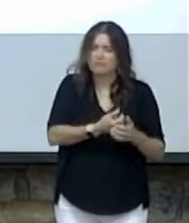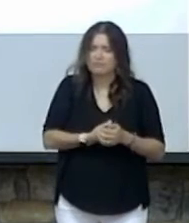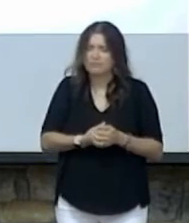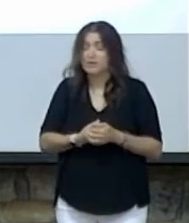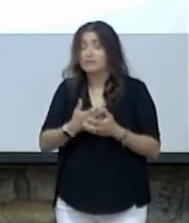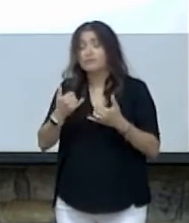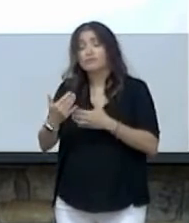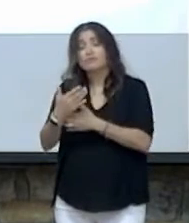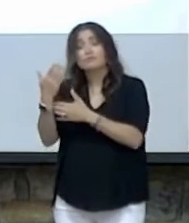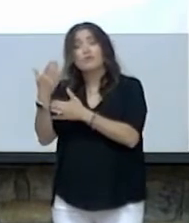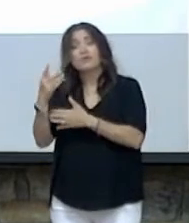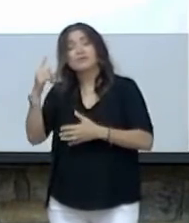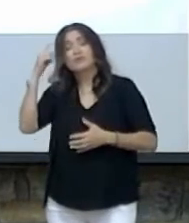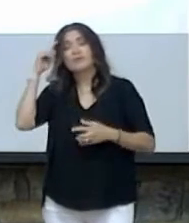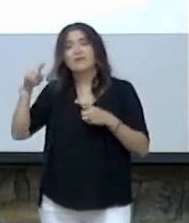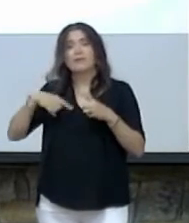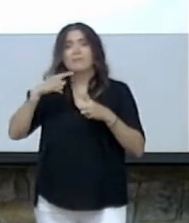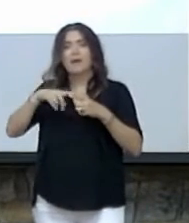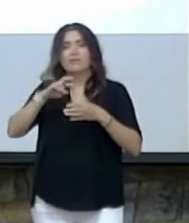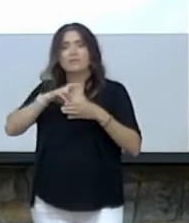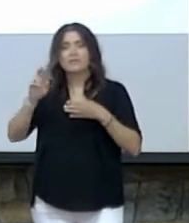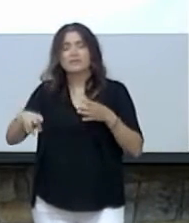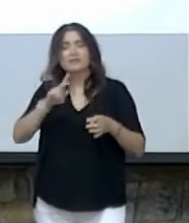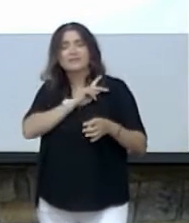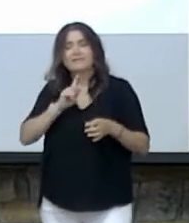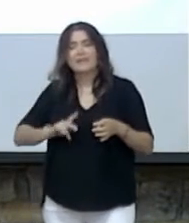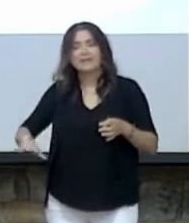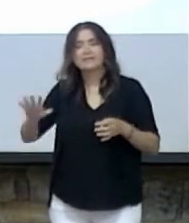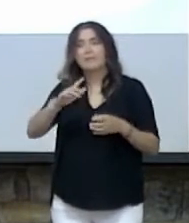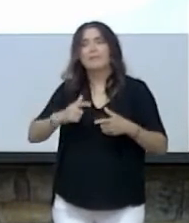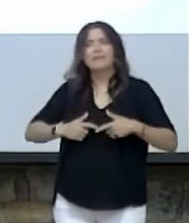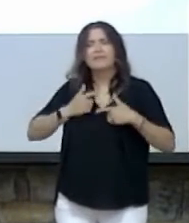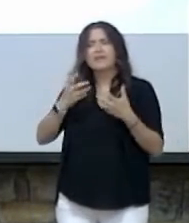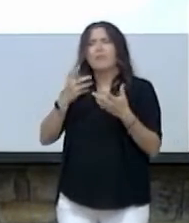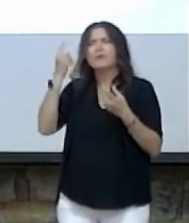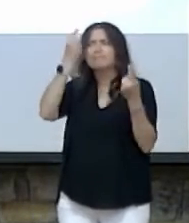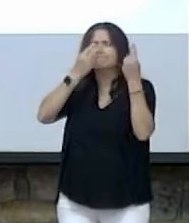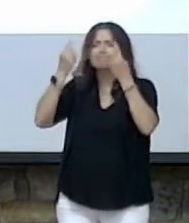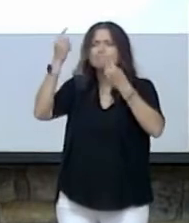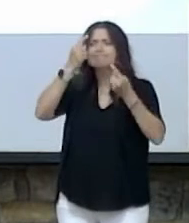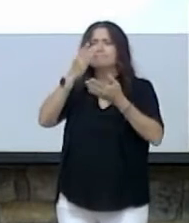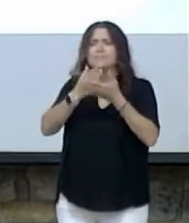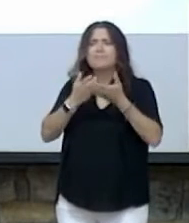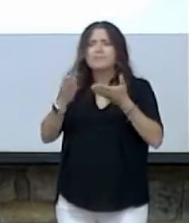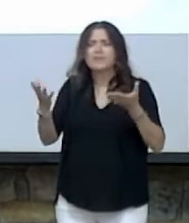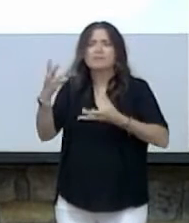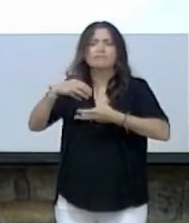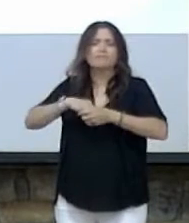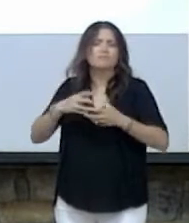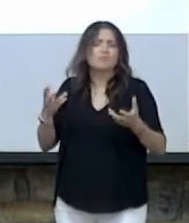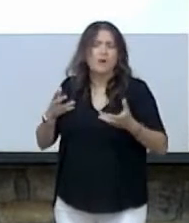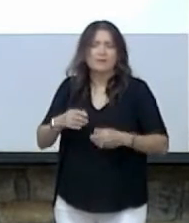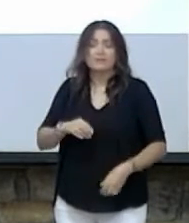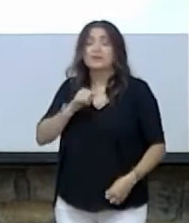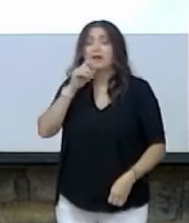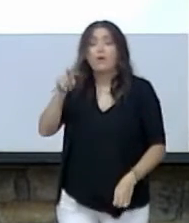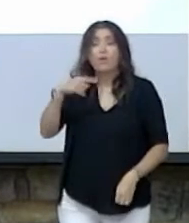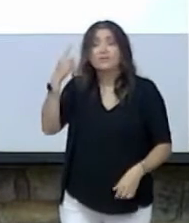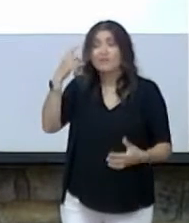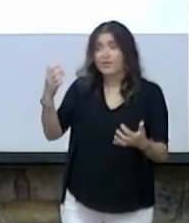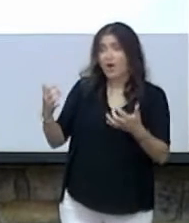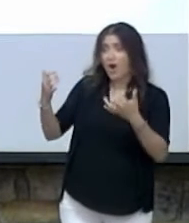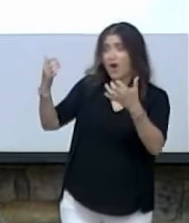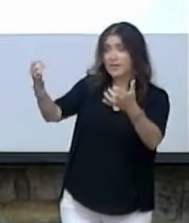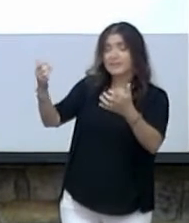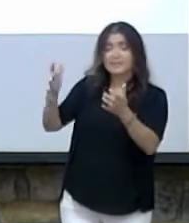morning, as we think about the results of kingdom living, I want us to consider some things that kingdom living involves, not only to the audience that